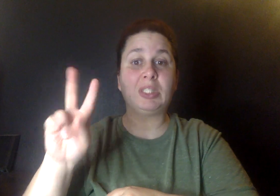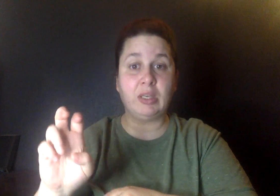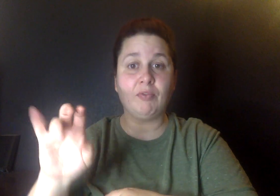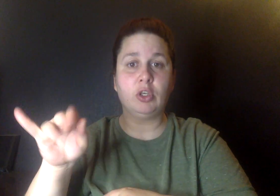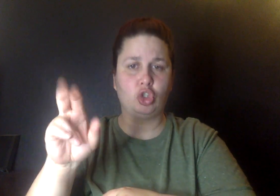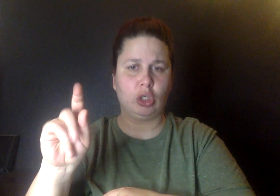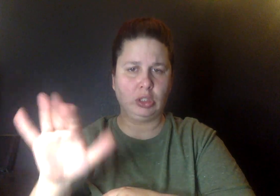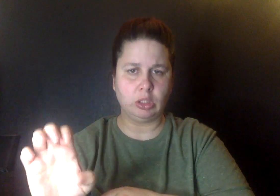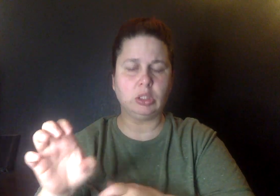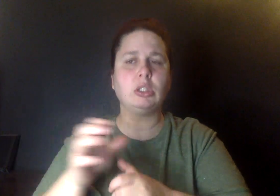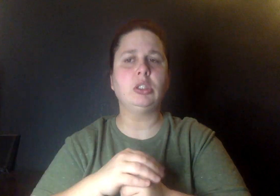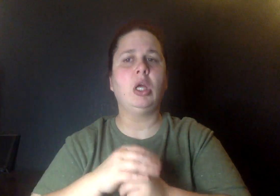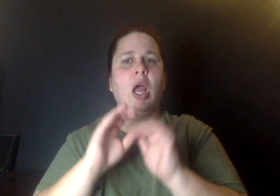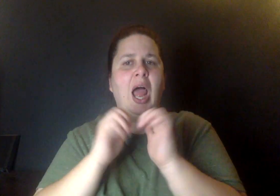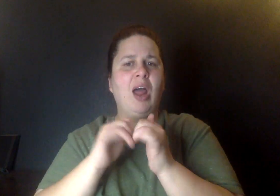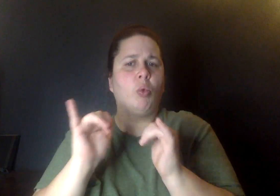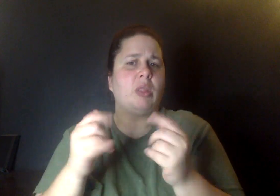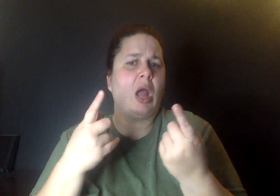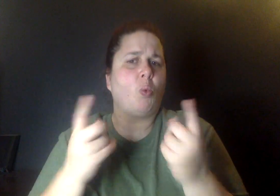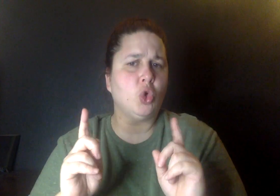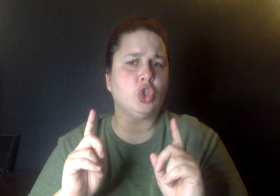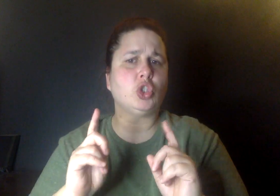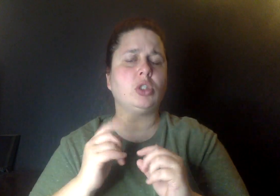justice. How that works.